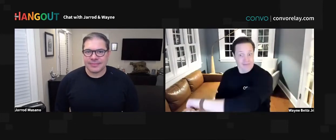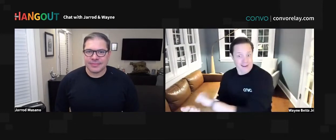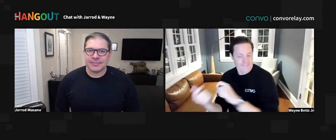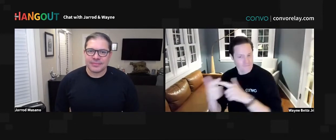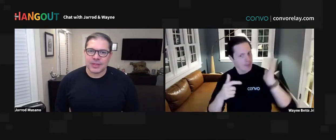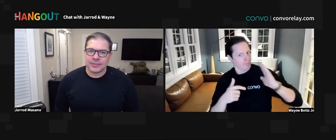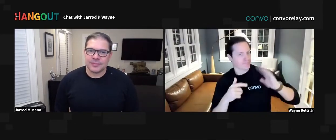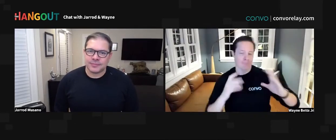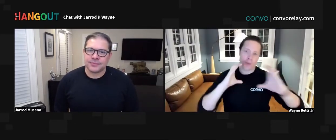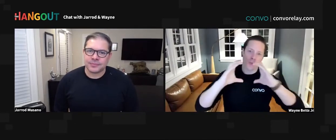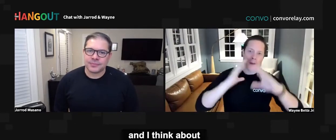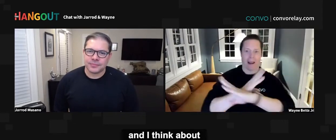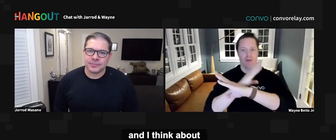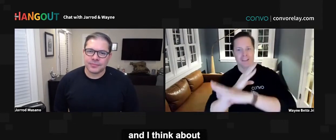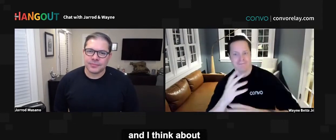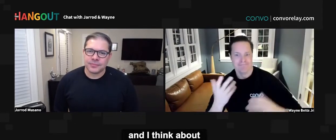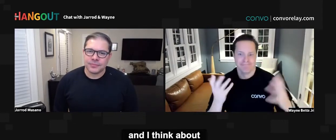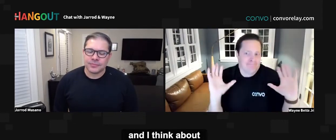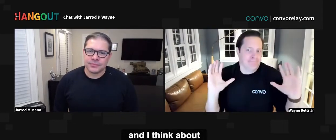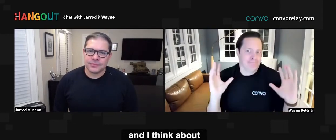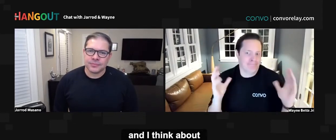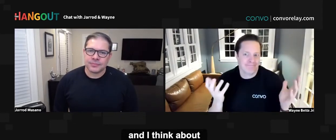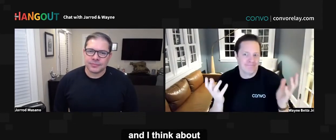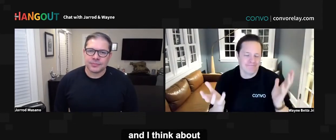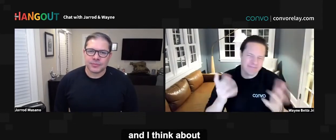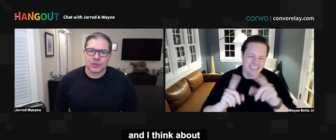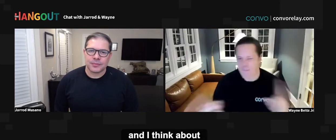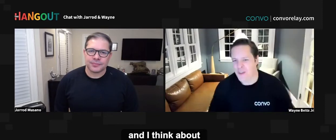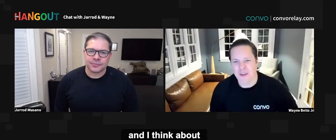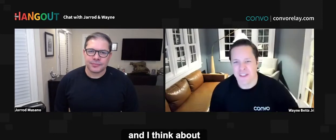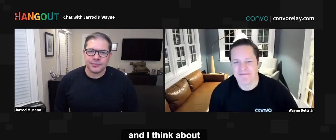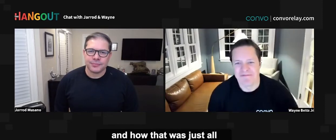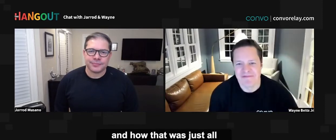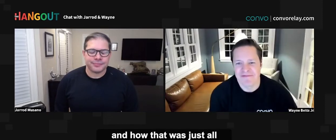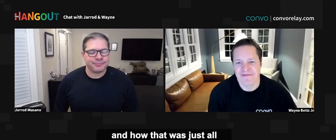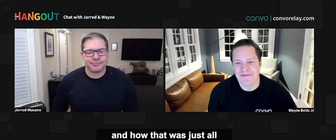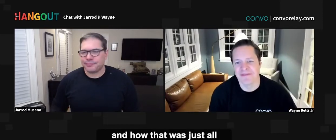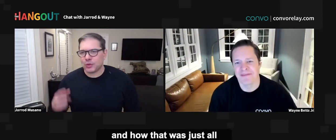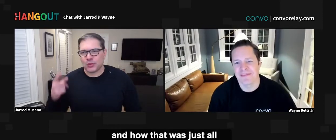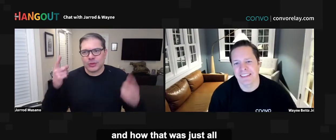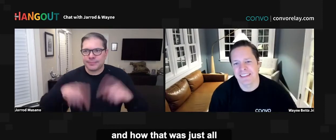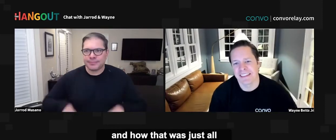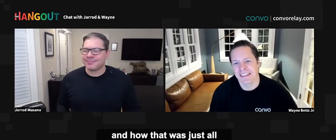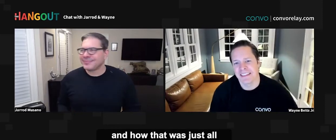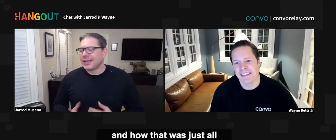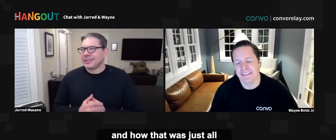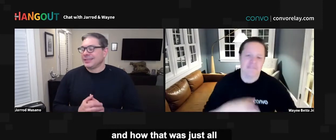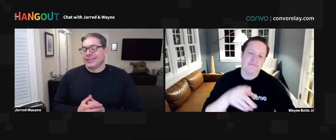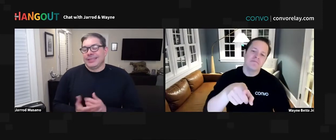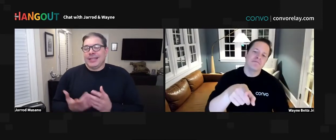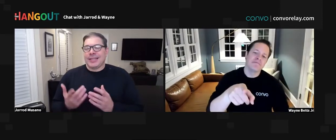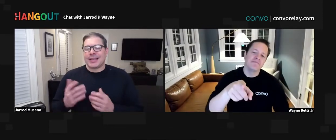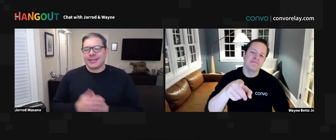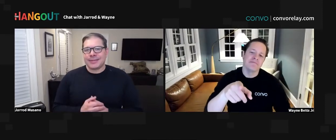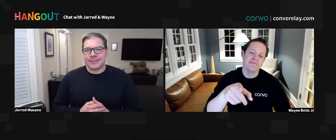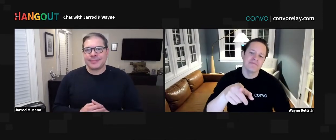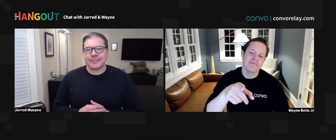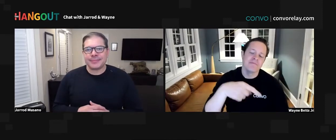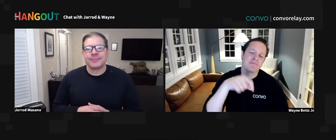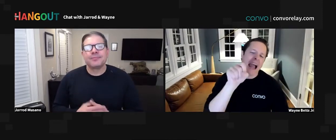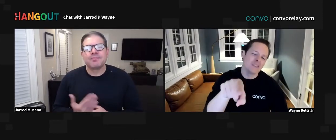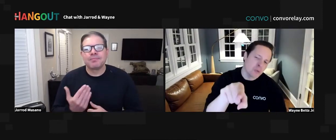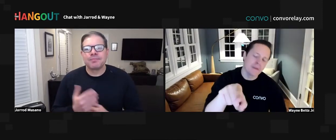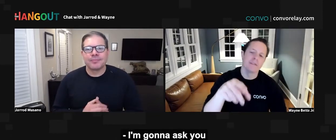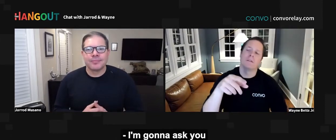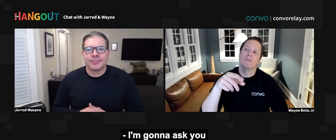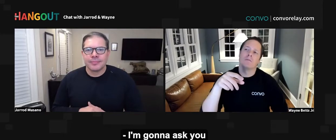old VRS competitor companies, and I think about all just their theme and how that was just all about communication Agreed. barriers.